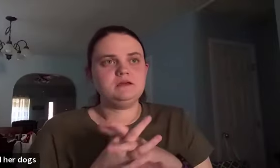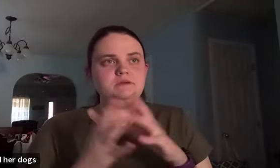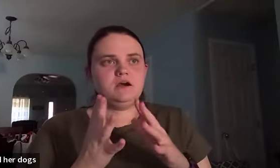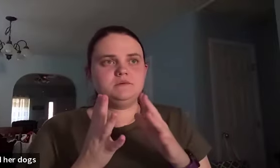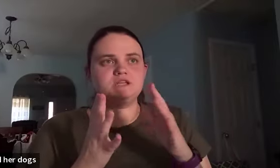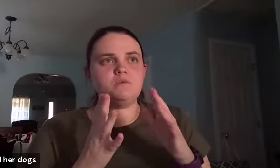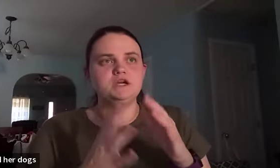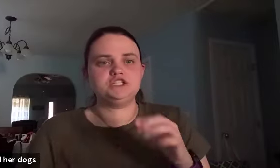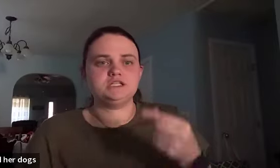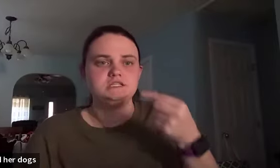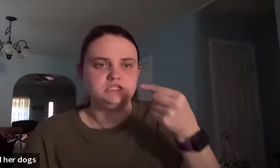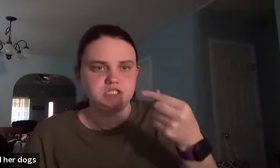spelling becomes not where it's just